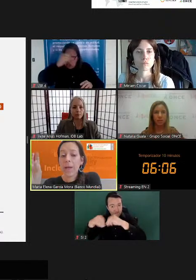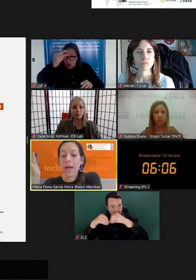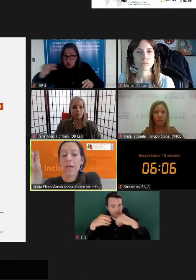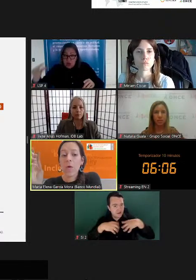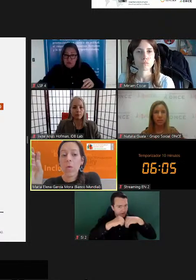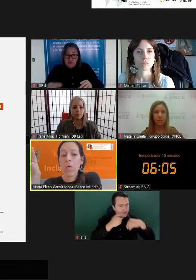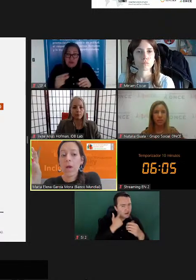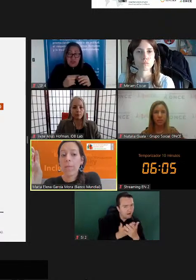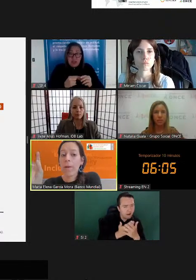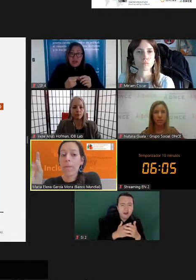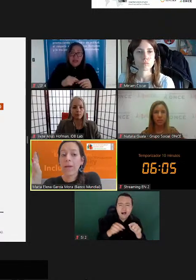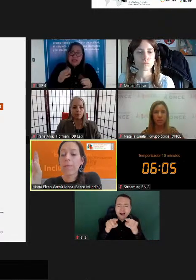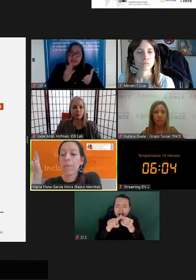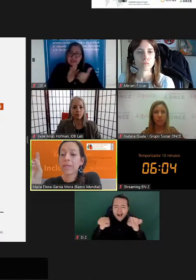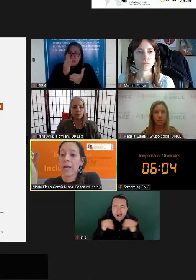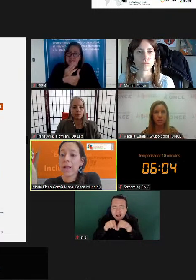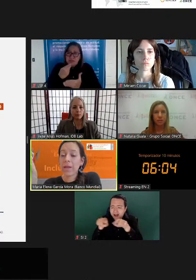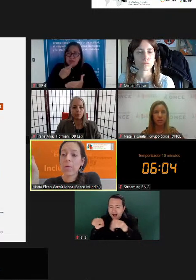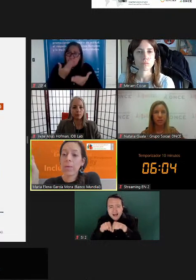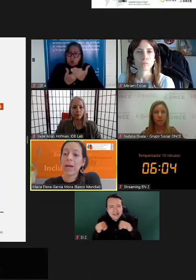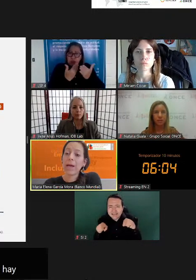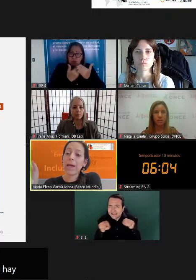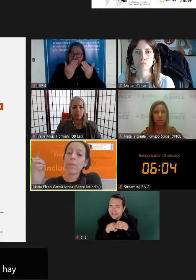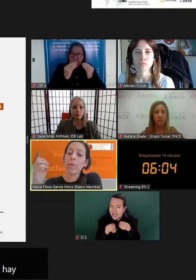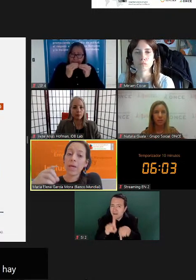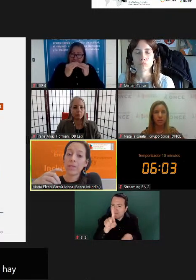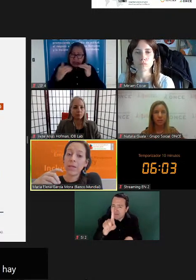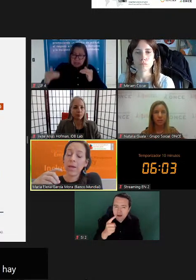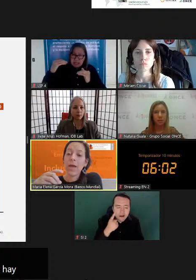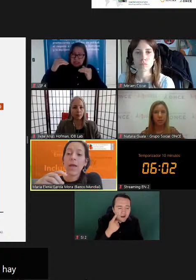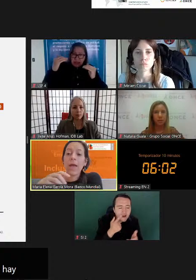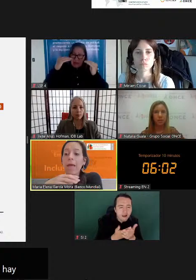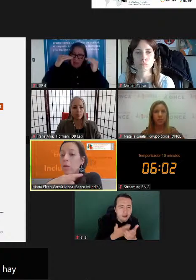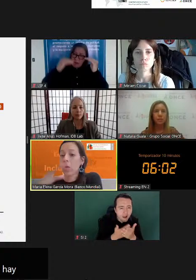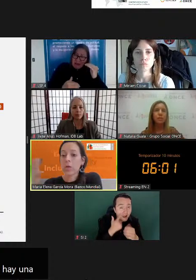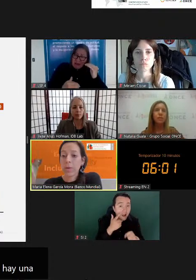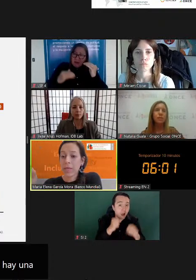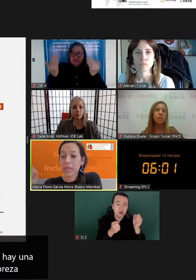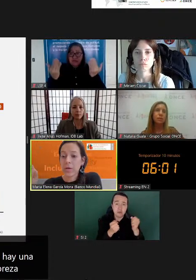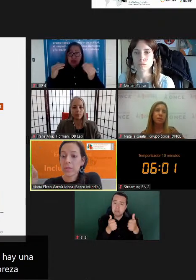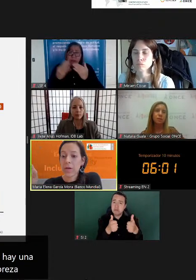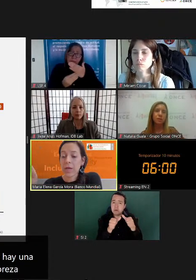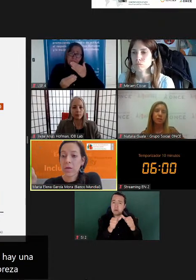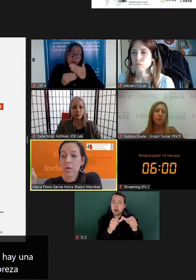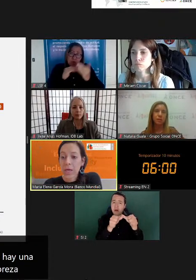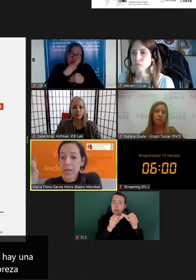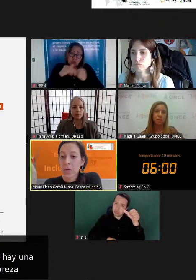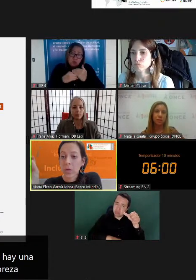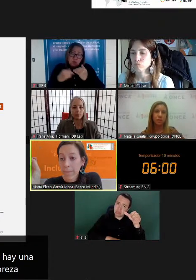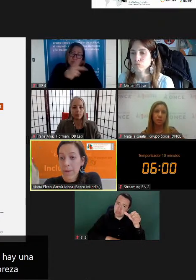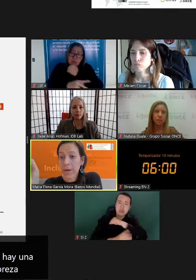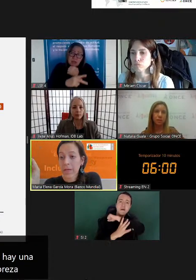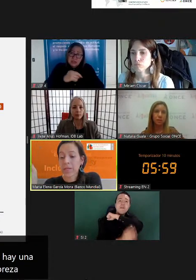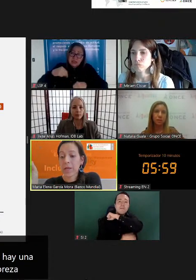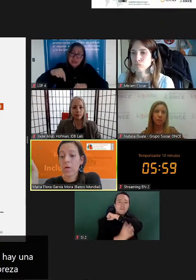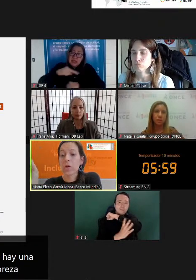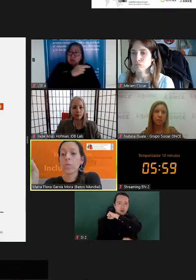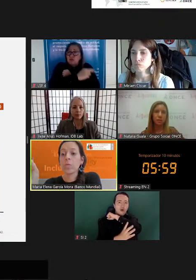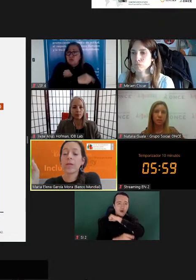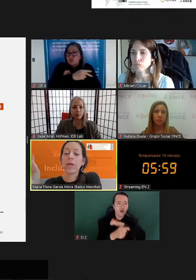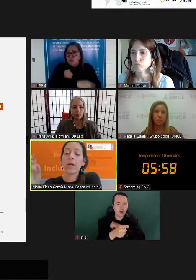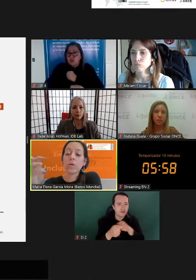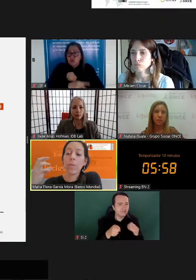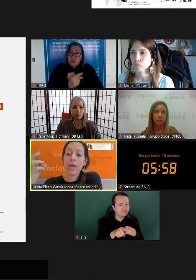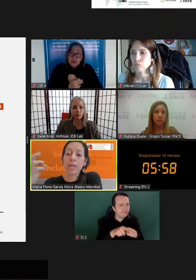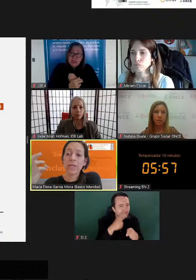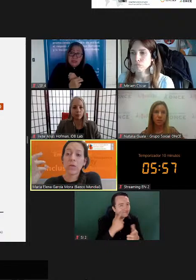characteristics in them all there is always a highest probability of going into poverty in all of the countries of